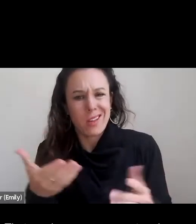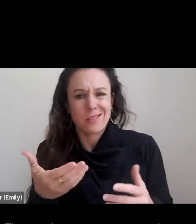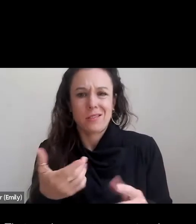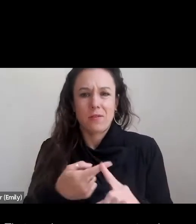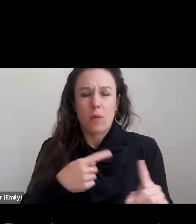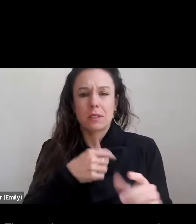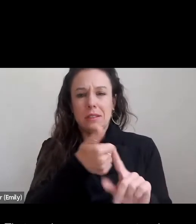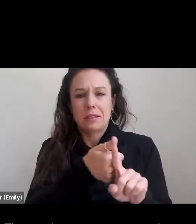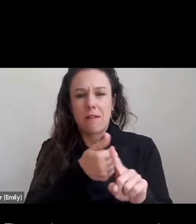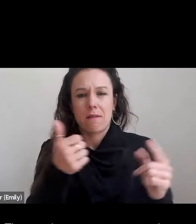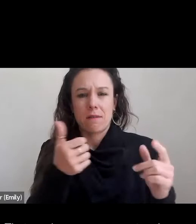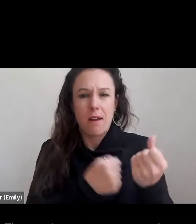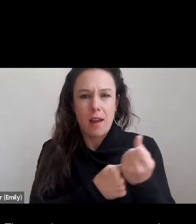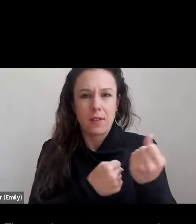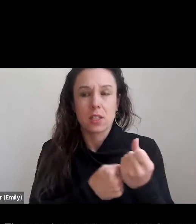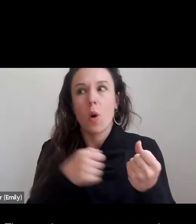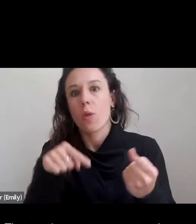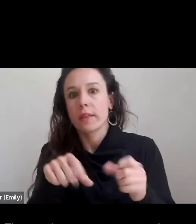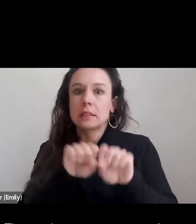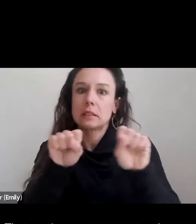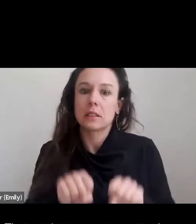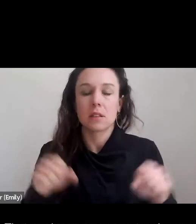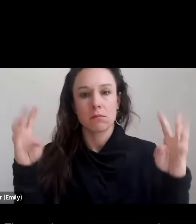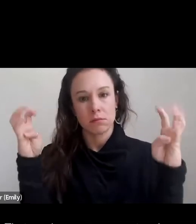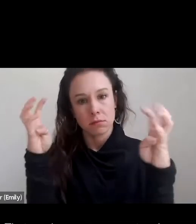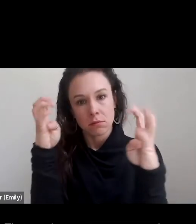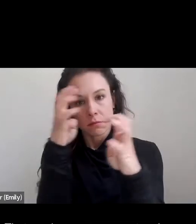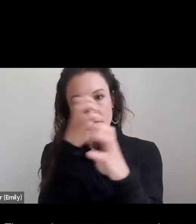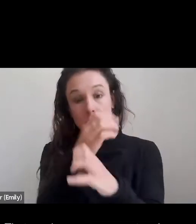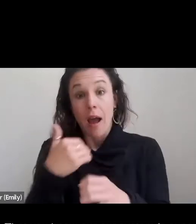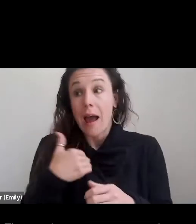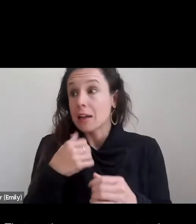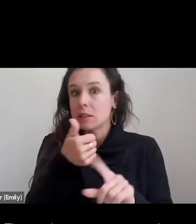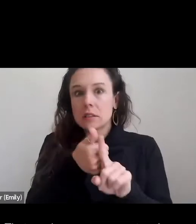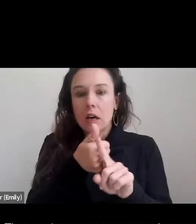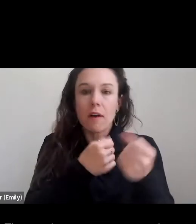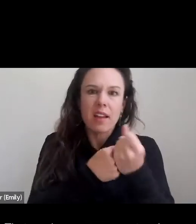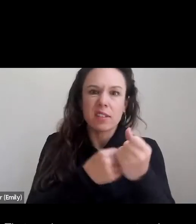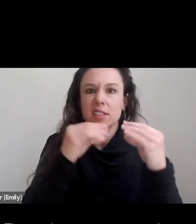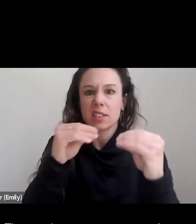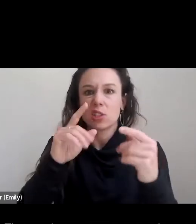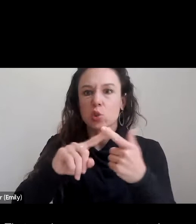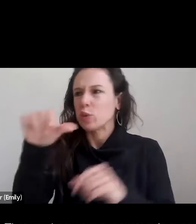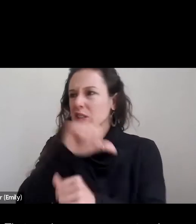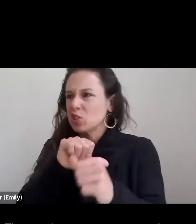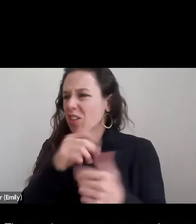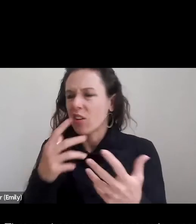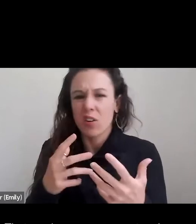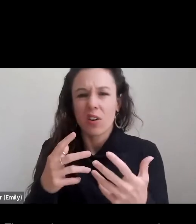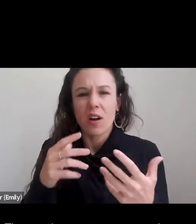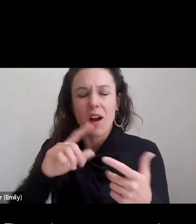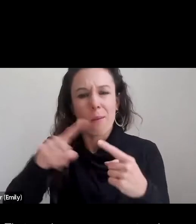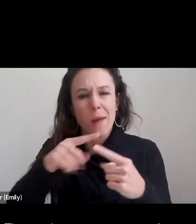that, our system is super complicated, and, we had self-advocates teaching other self-advocates about waivers and